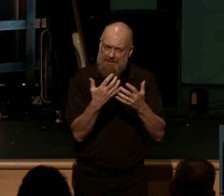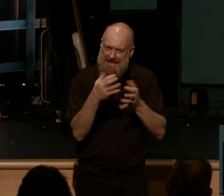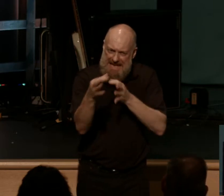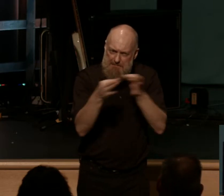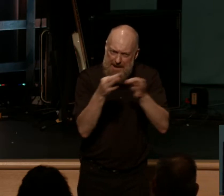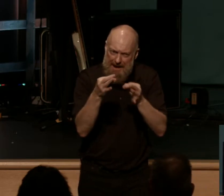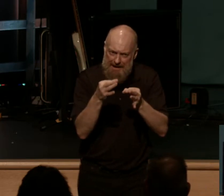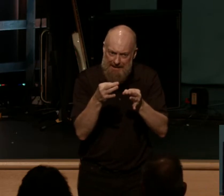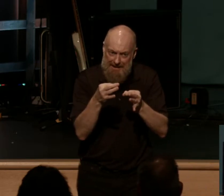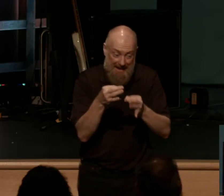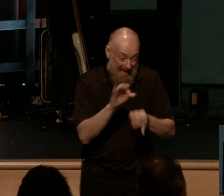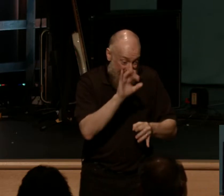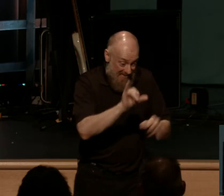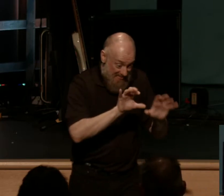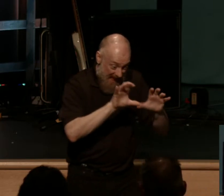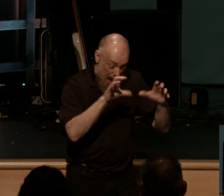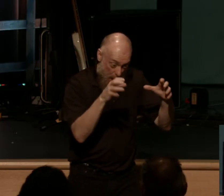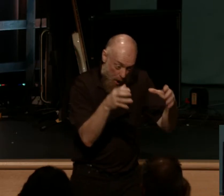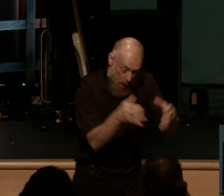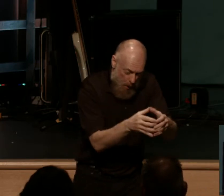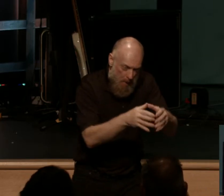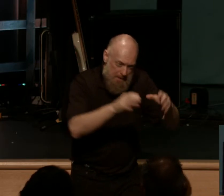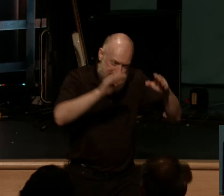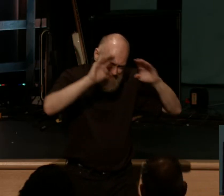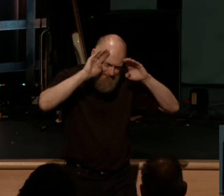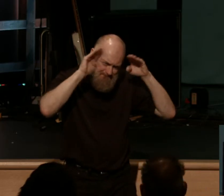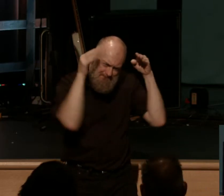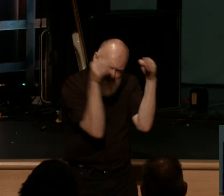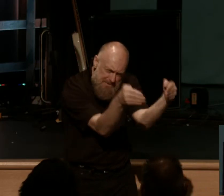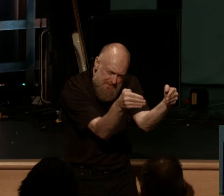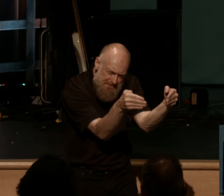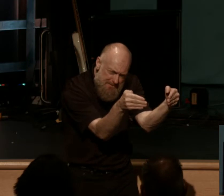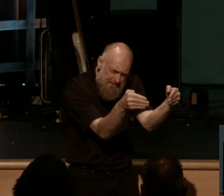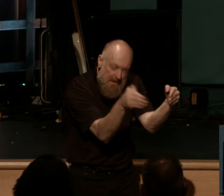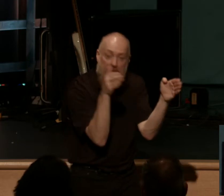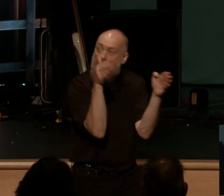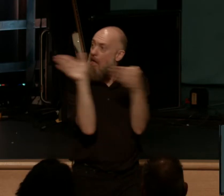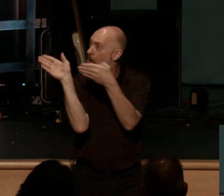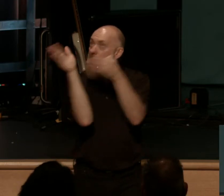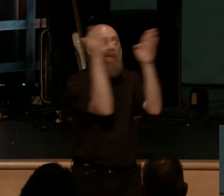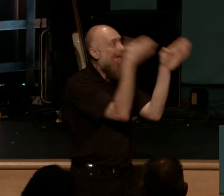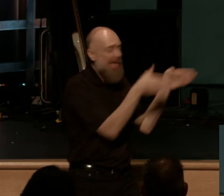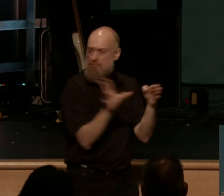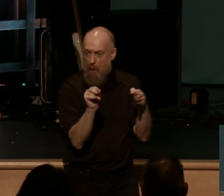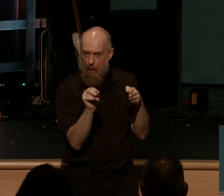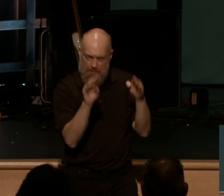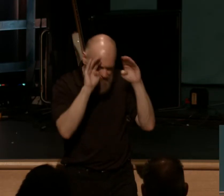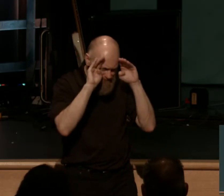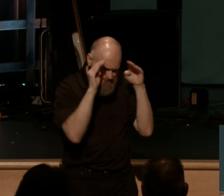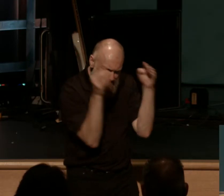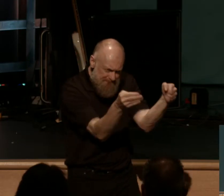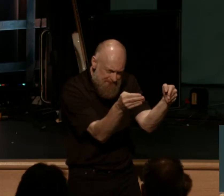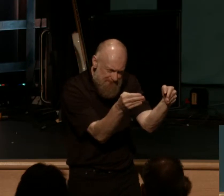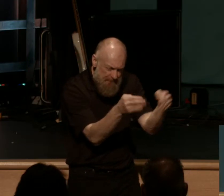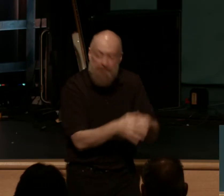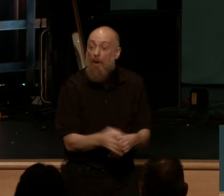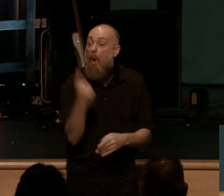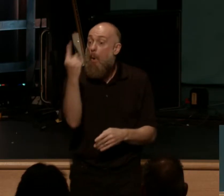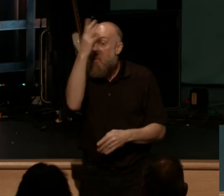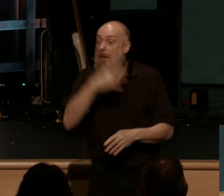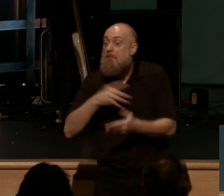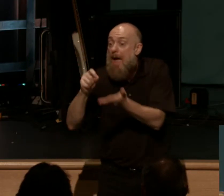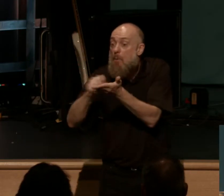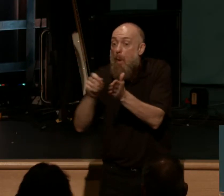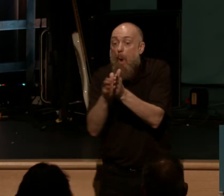of single-minded fidelity within the church. Eugene Peterson, he coined a phrase, he wrote a book actually entitled